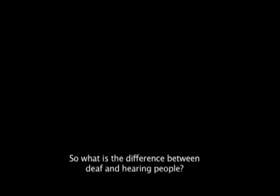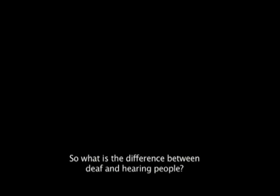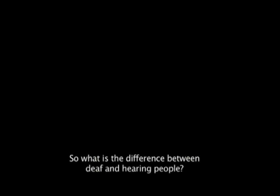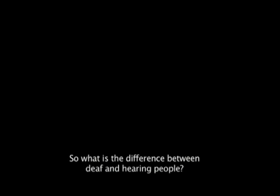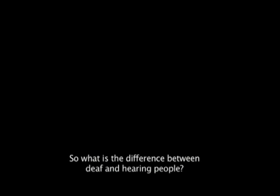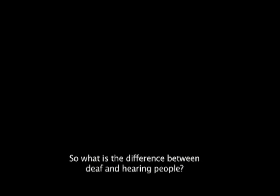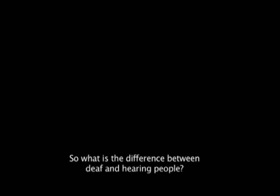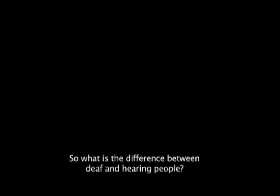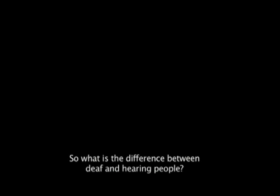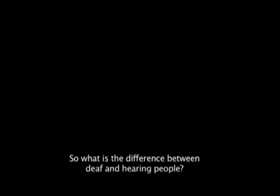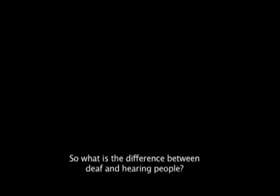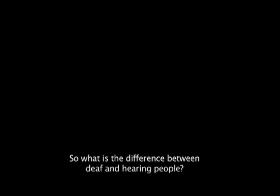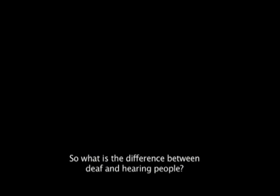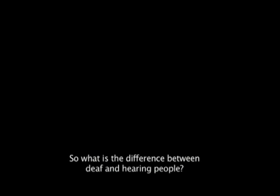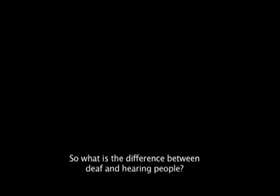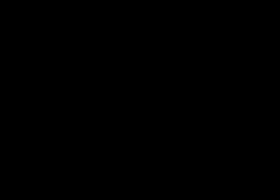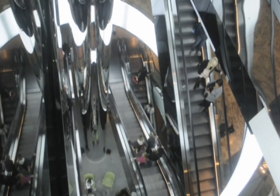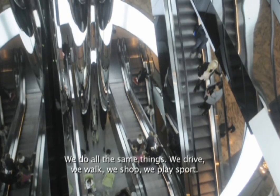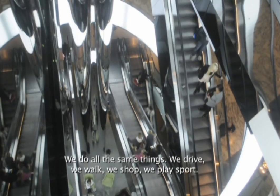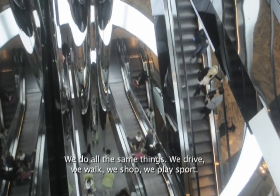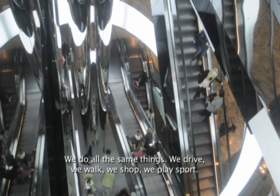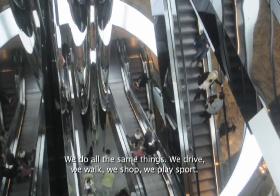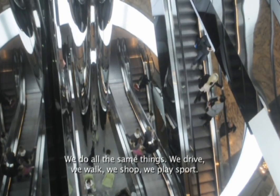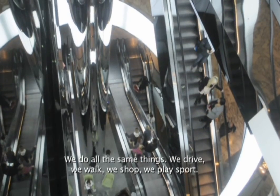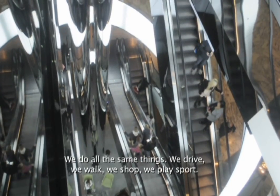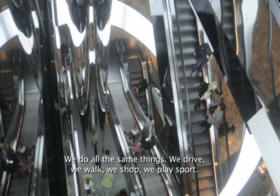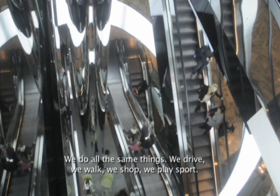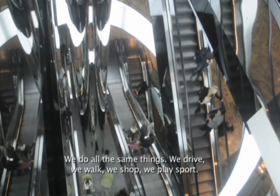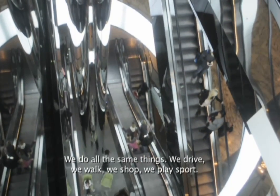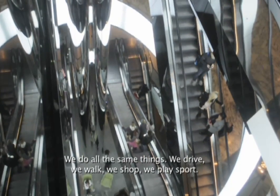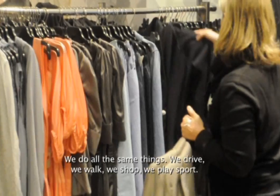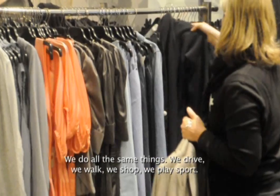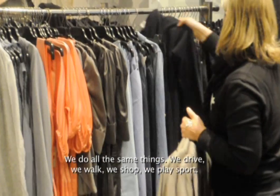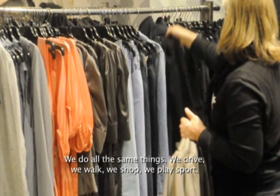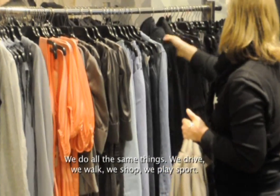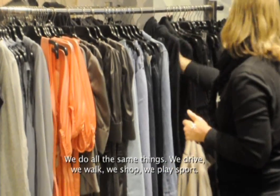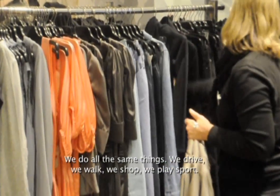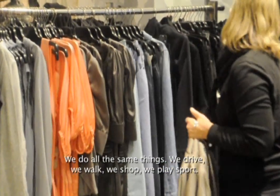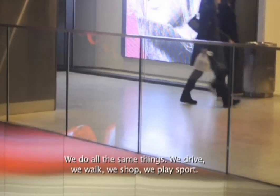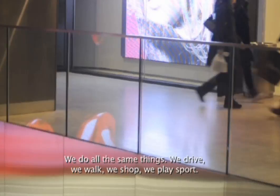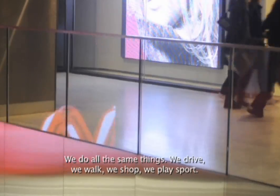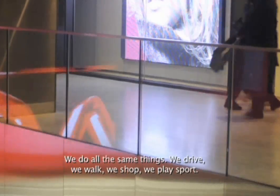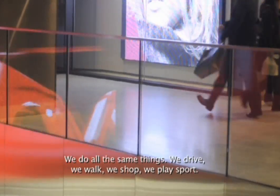So what is the difference between deaf and hearing people? We do all the same things. We drive, we walk, we shop, we play